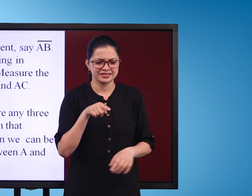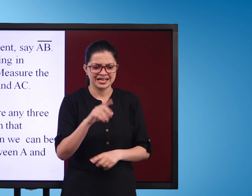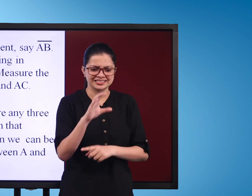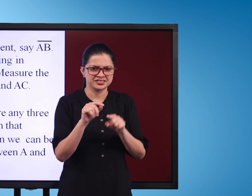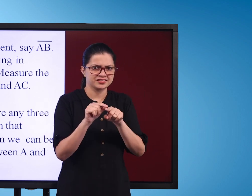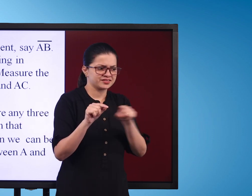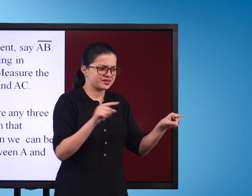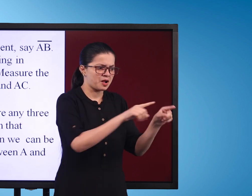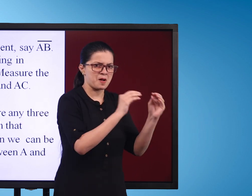BC,